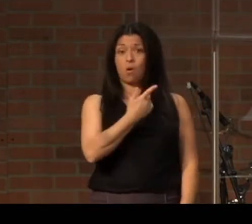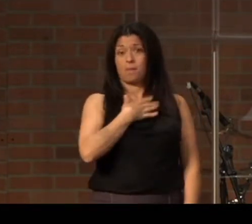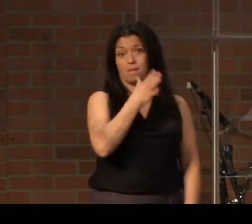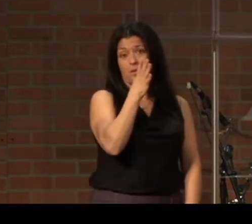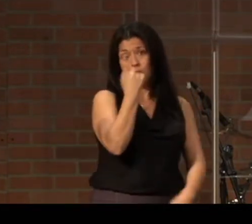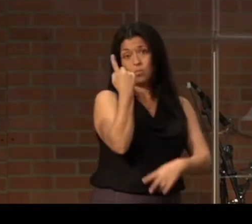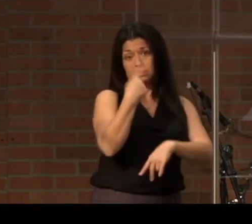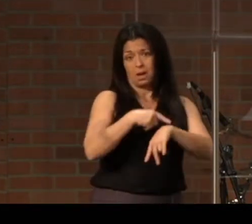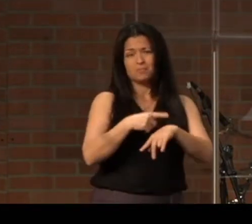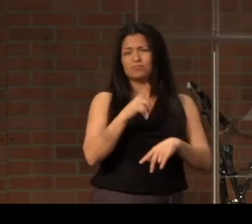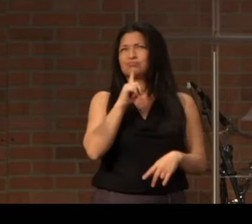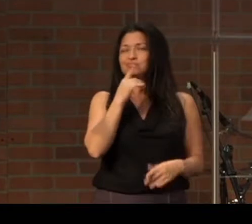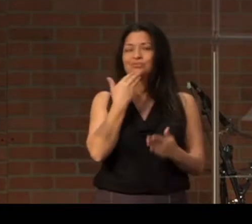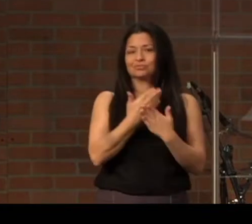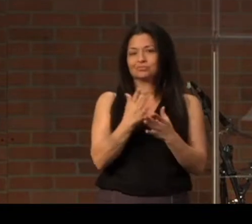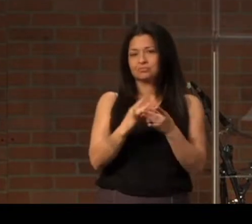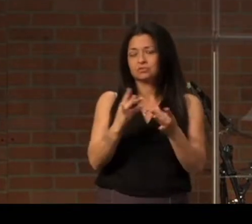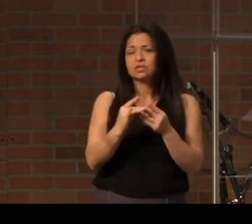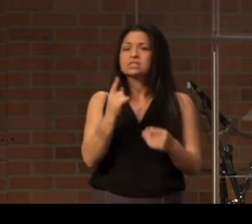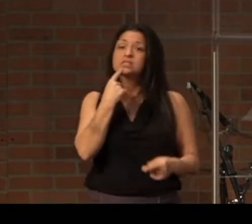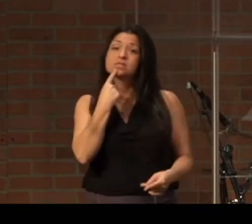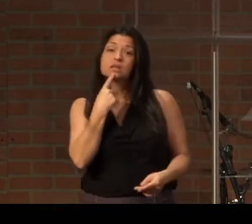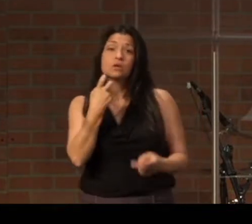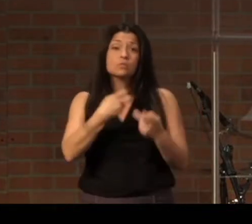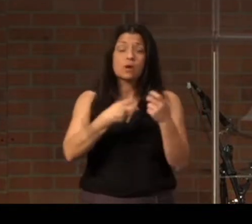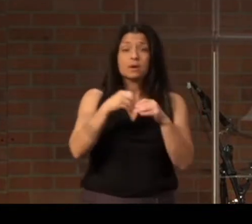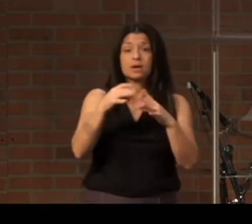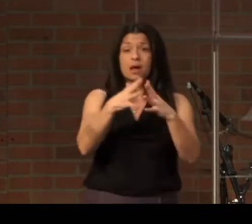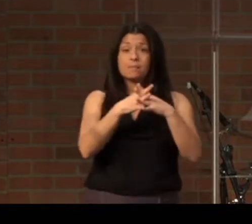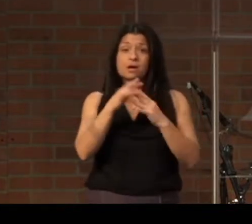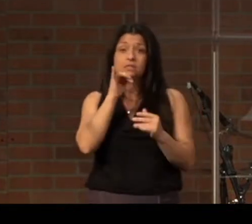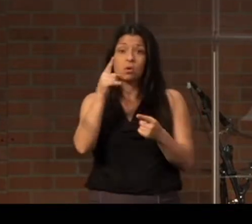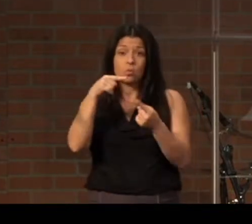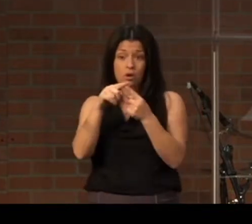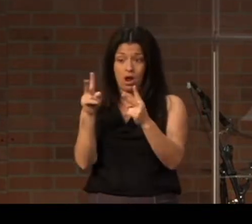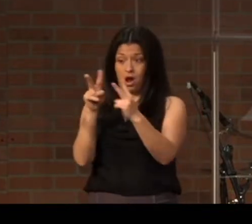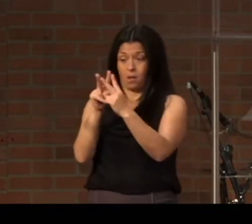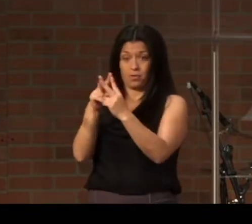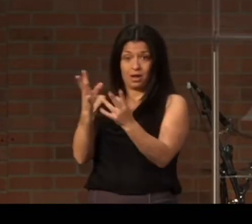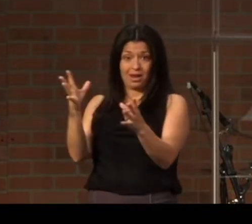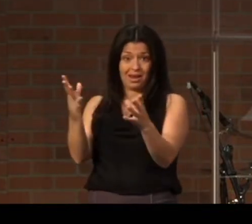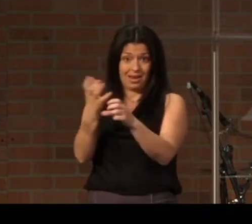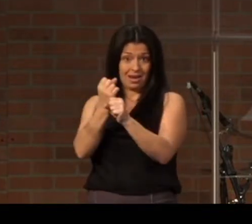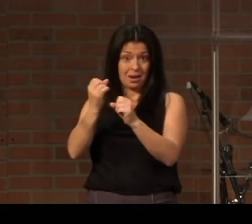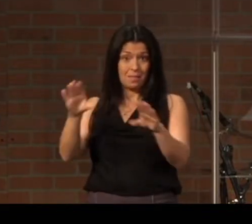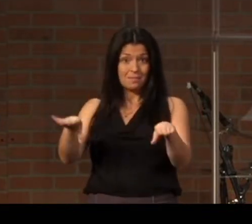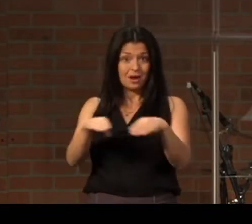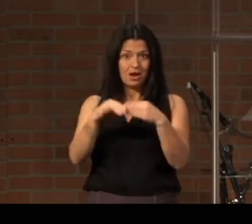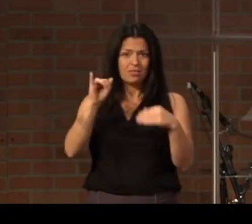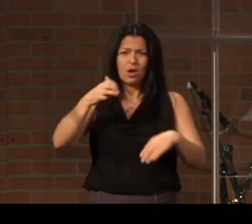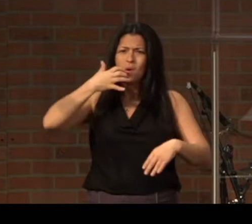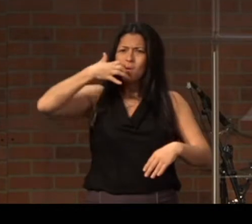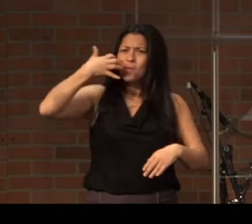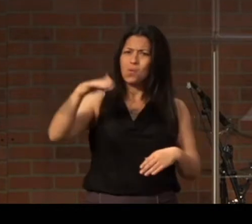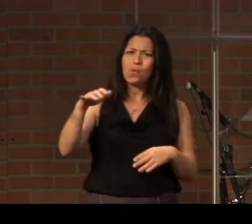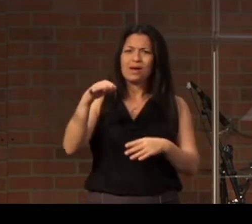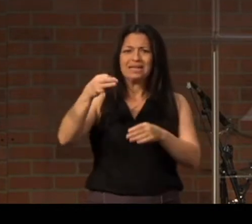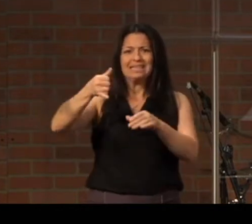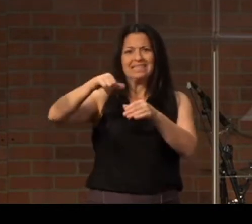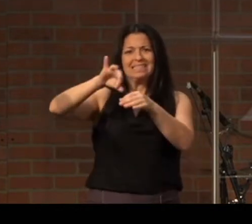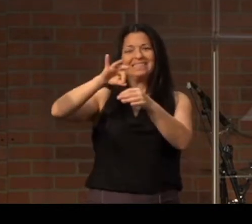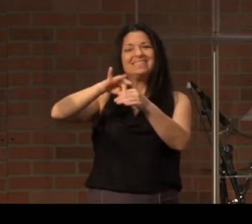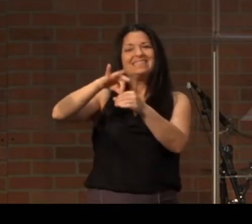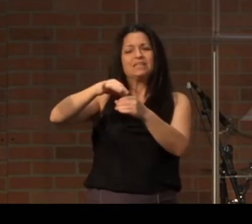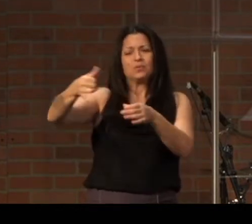so good. She said, the problem in America is when a couple gets married, the teapot is whistling, and they take